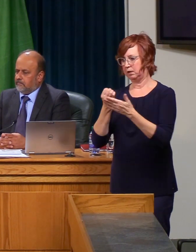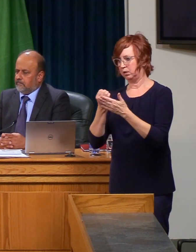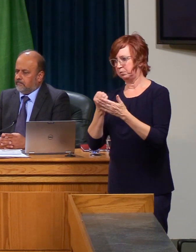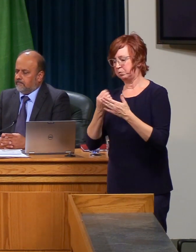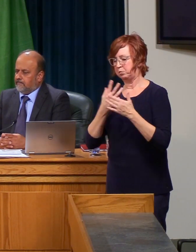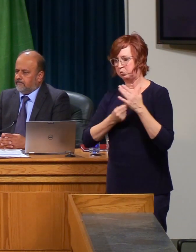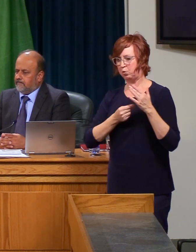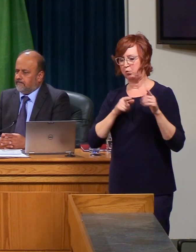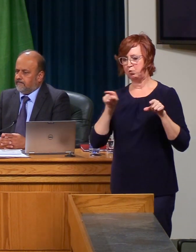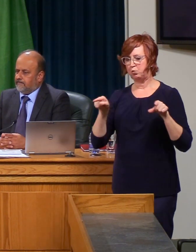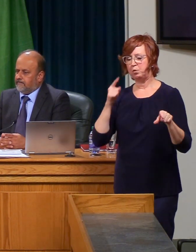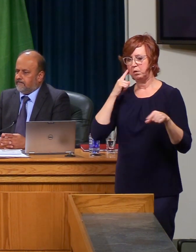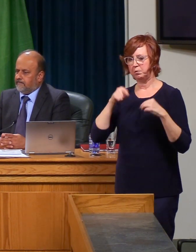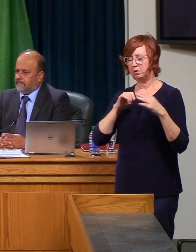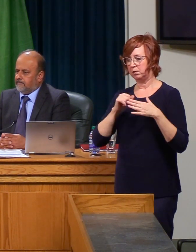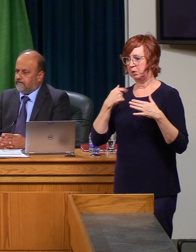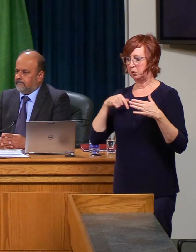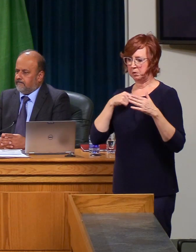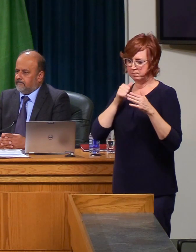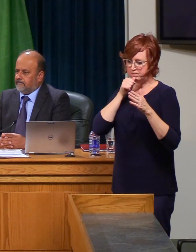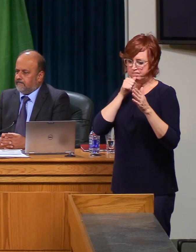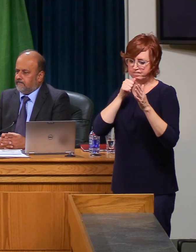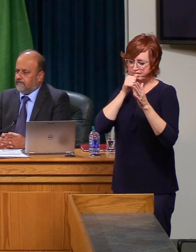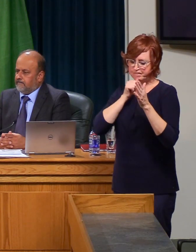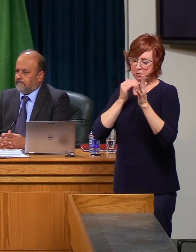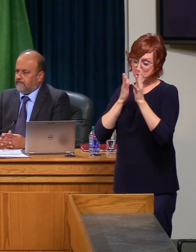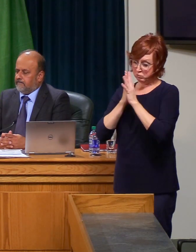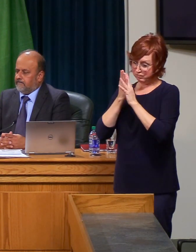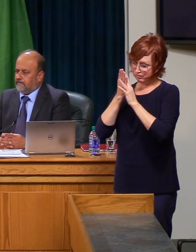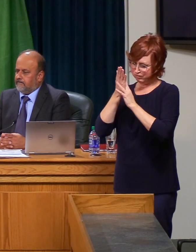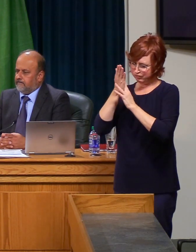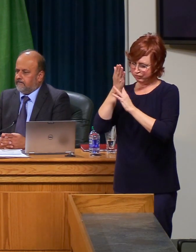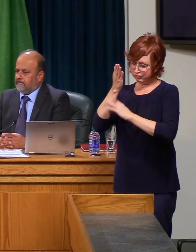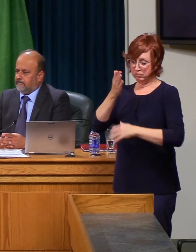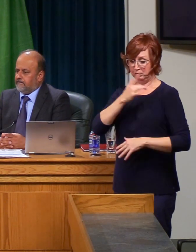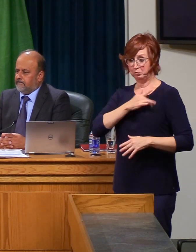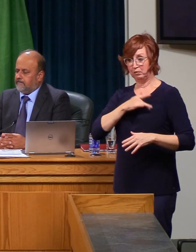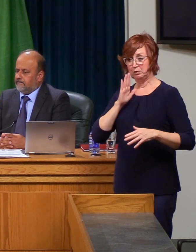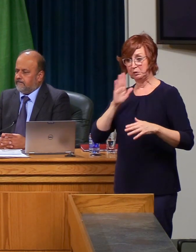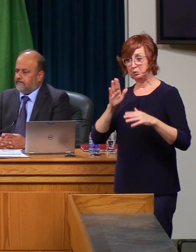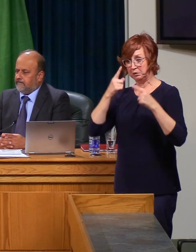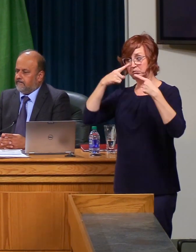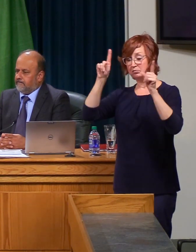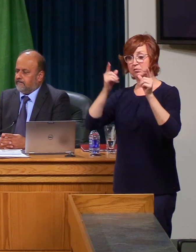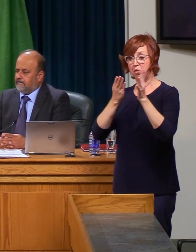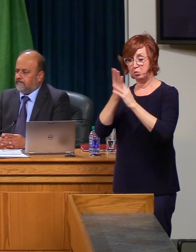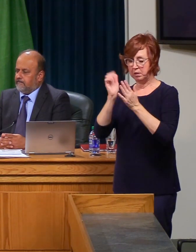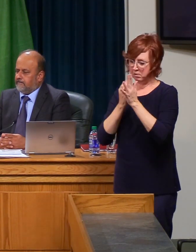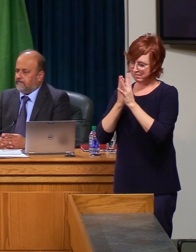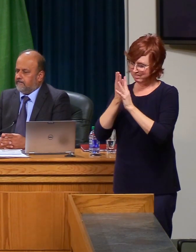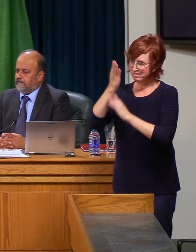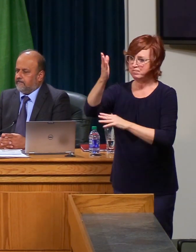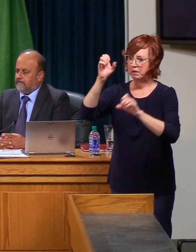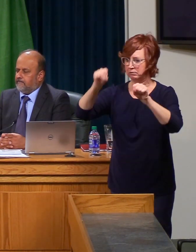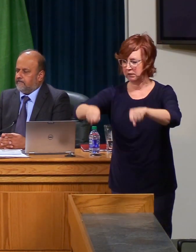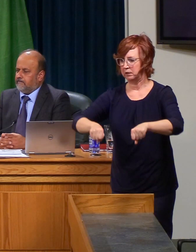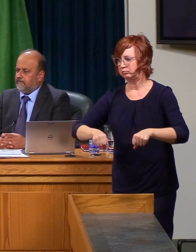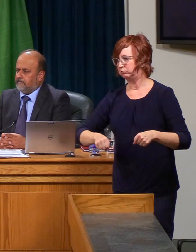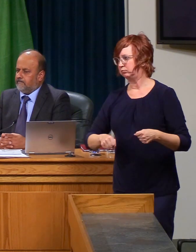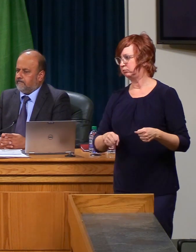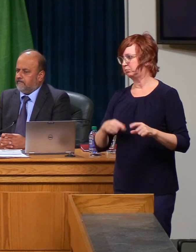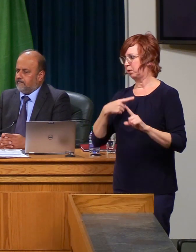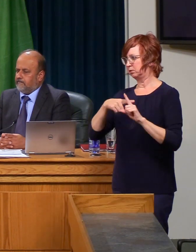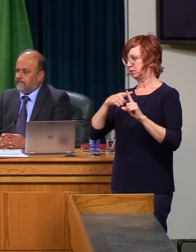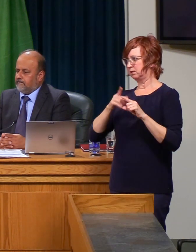province, then we need to very quickly turn our sights to rebuilding our economy to be the strong and